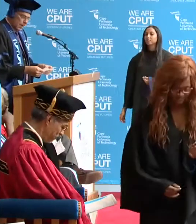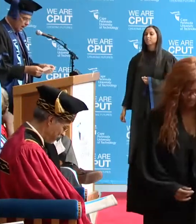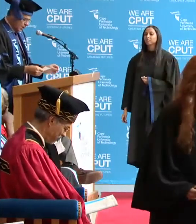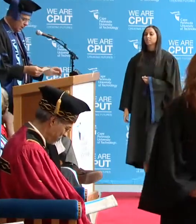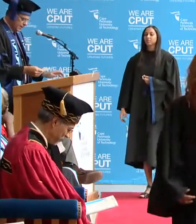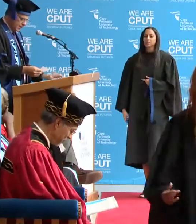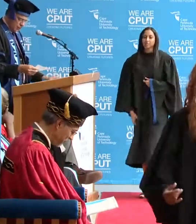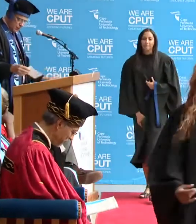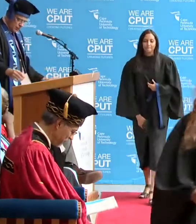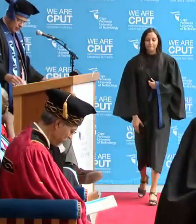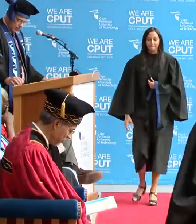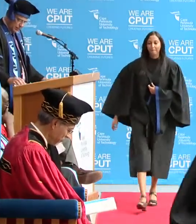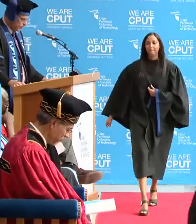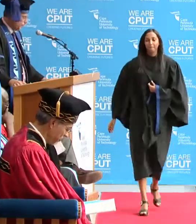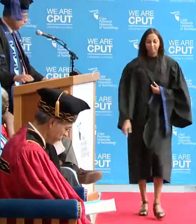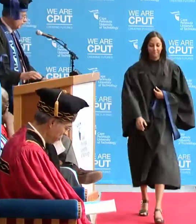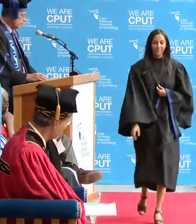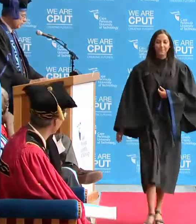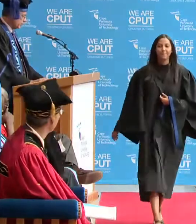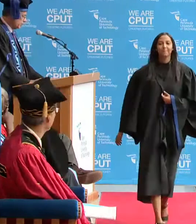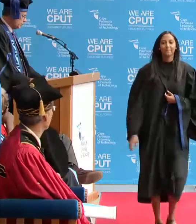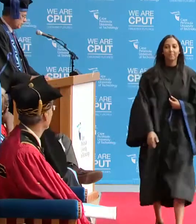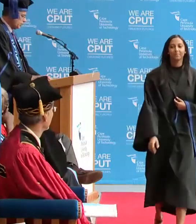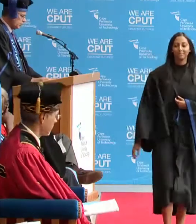Robin Ashley DeVos.